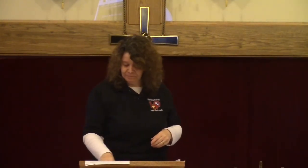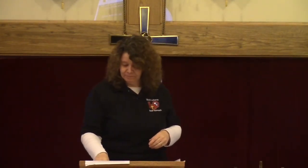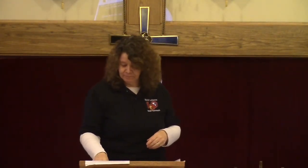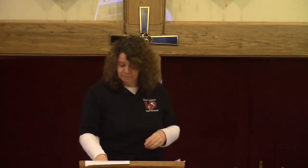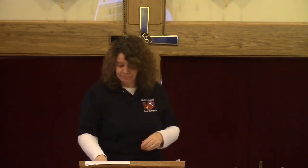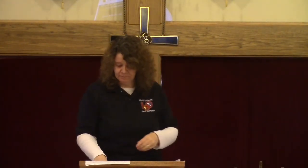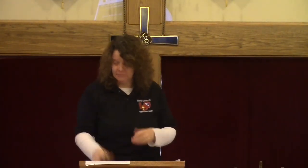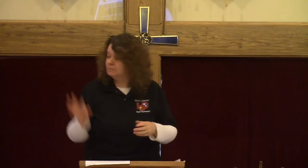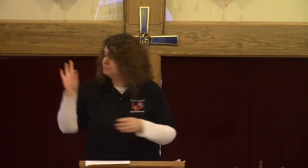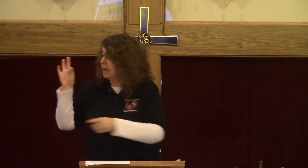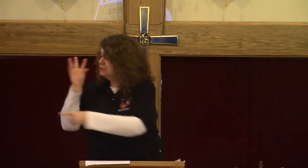Oh.